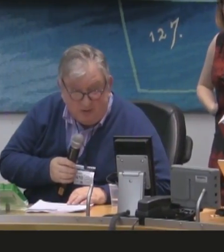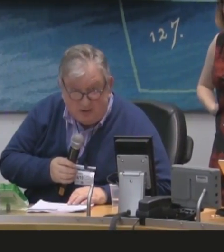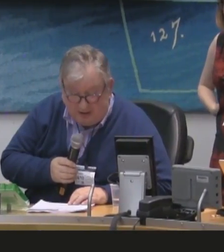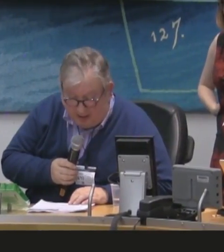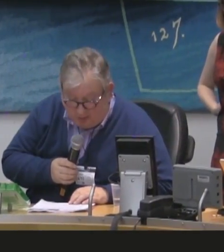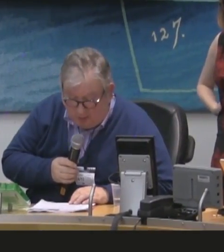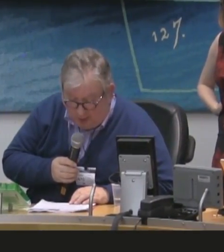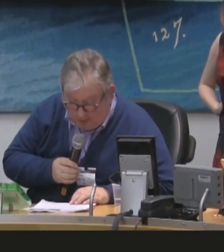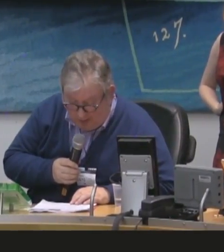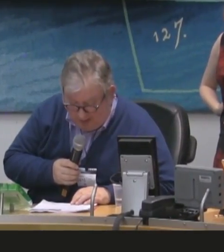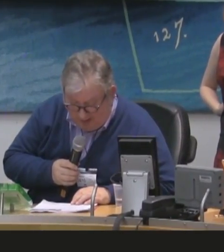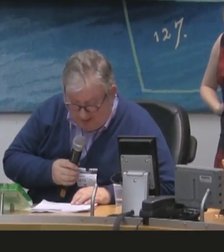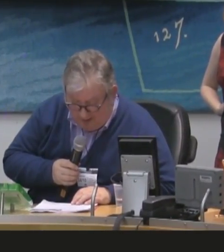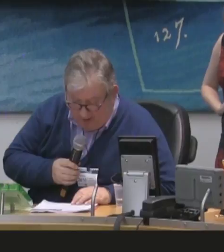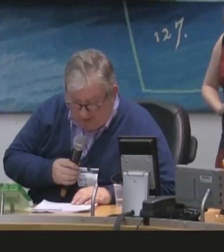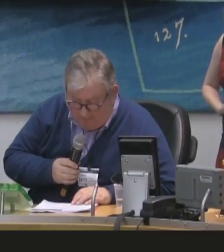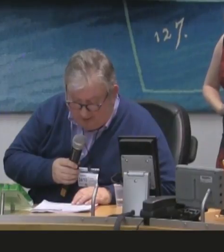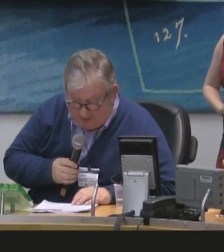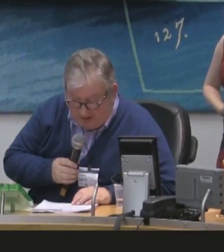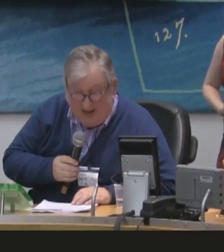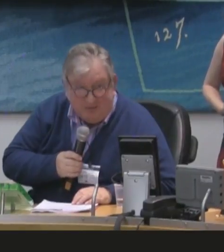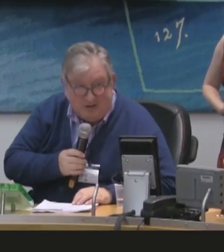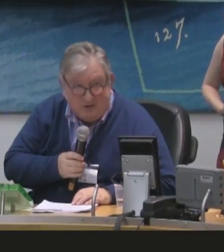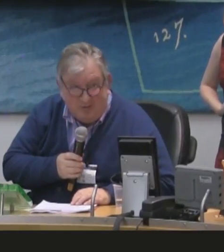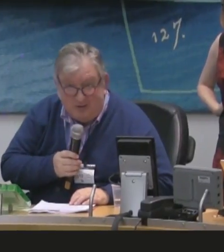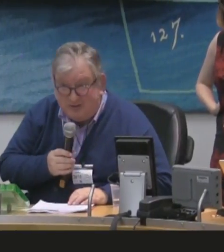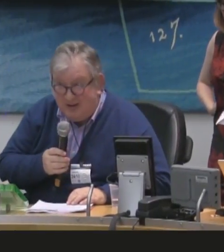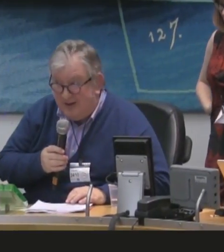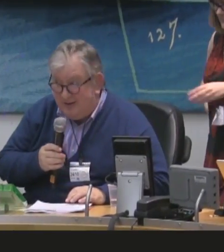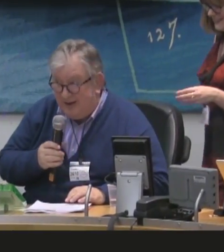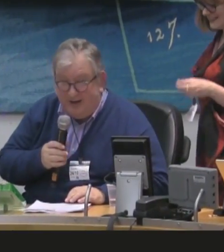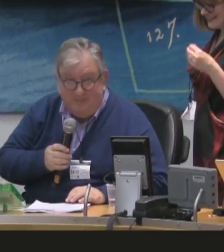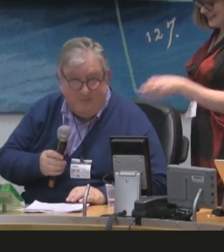the National Union of British Sign Language Interpreters. Nicky.